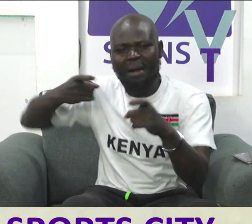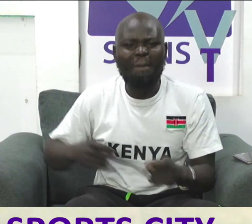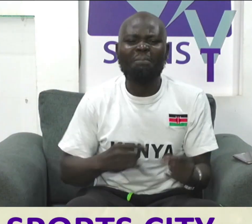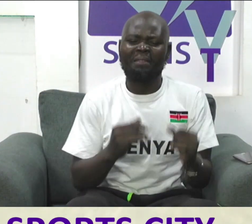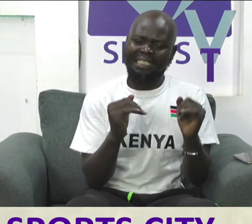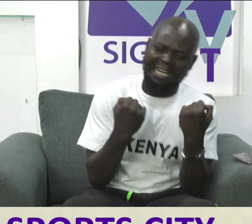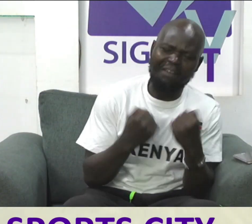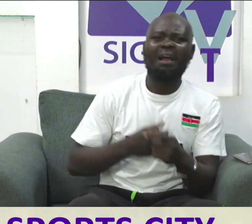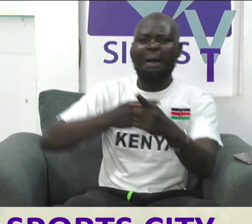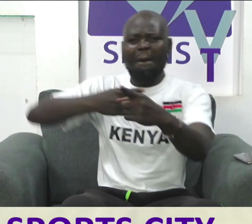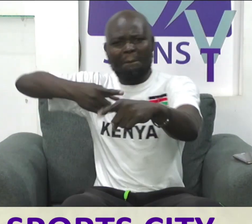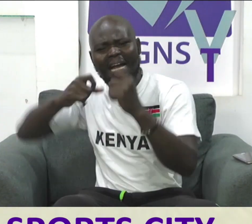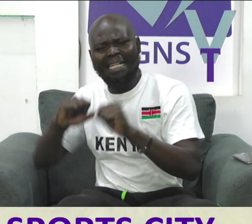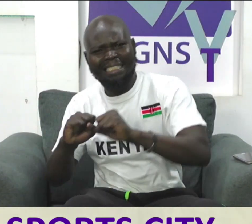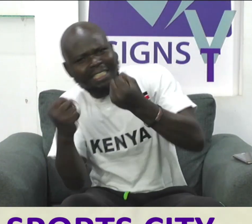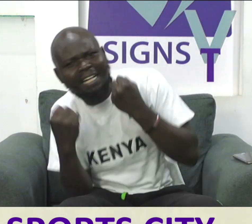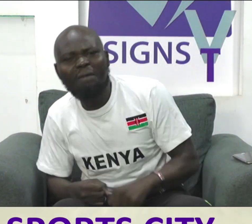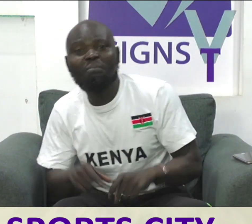try so hard to score, because